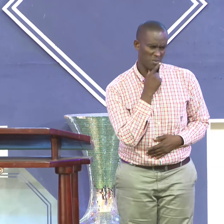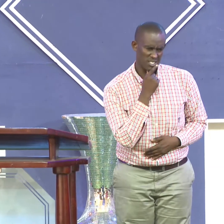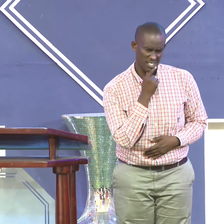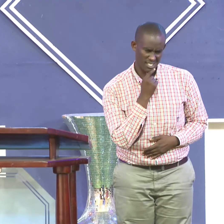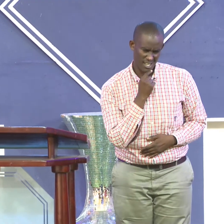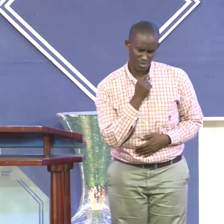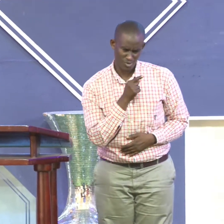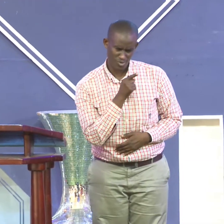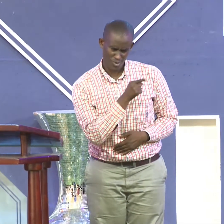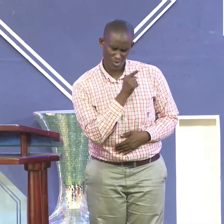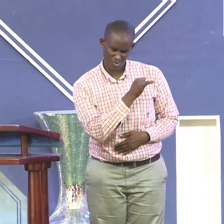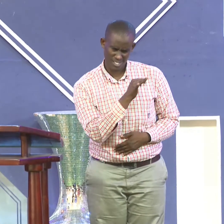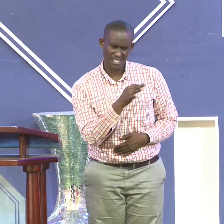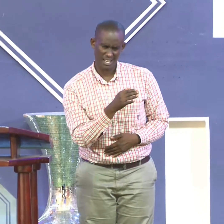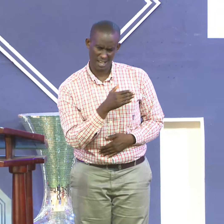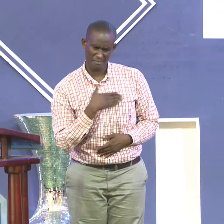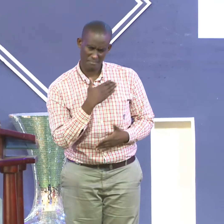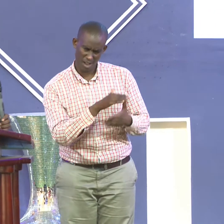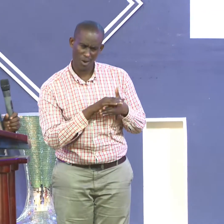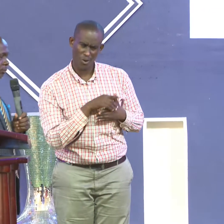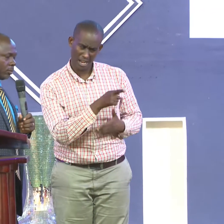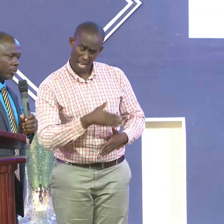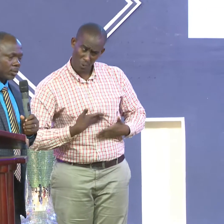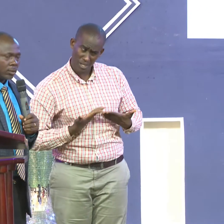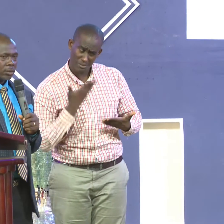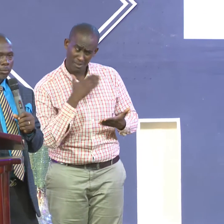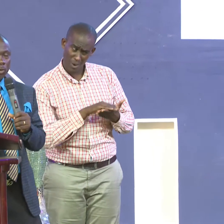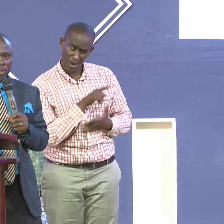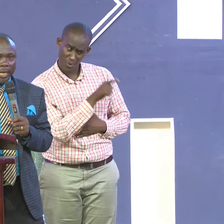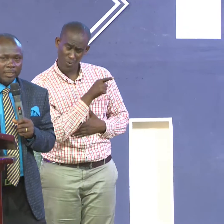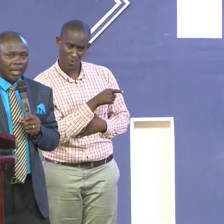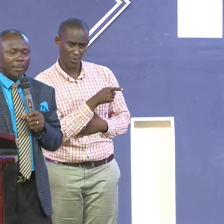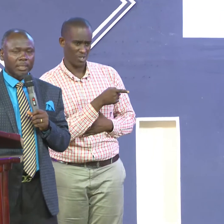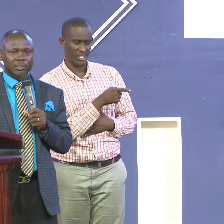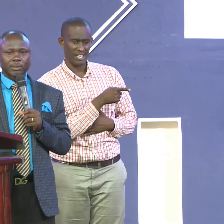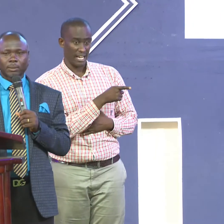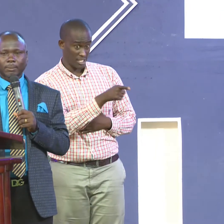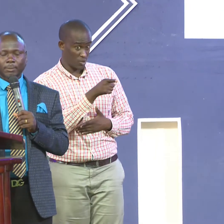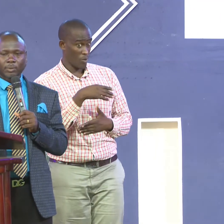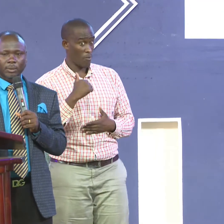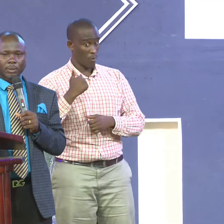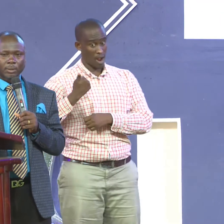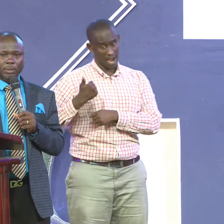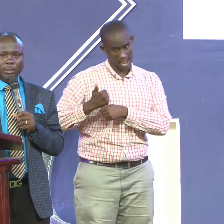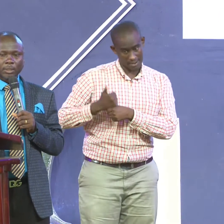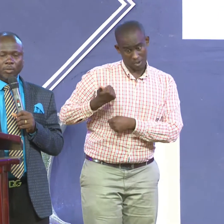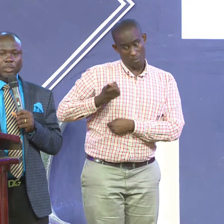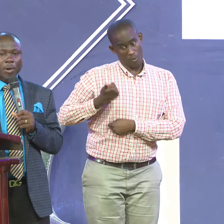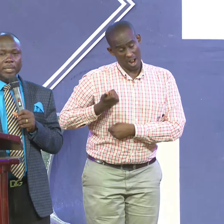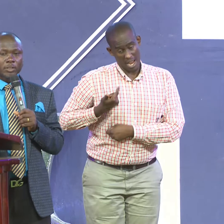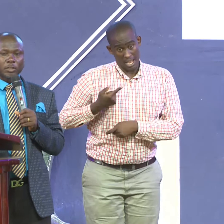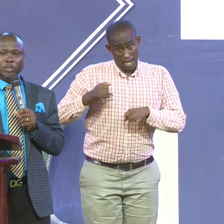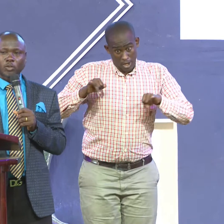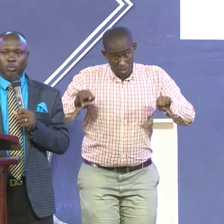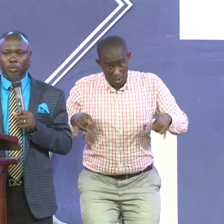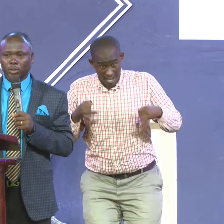and you said within you, I wish this was my man. Mukusala asala amagezi. And then in devising means, gwete